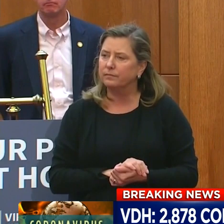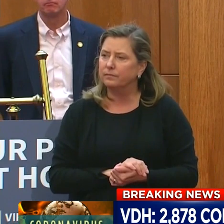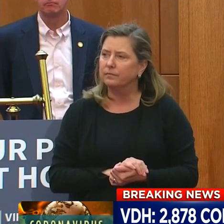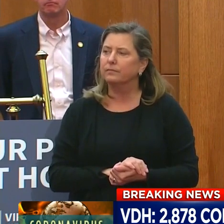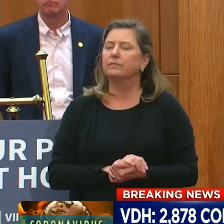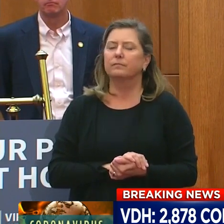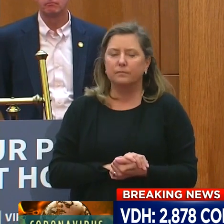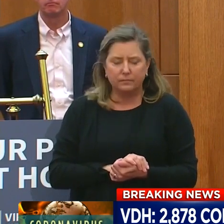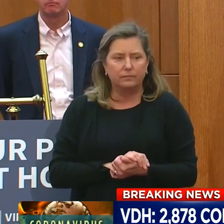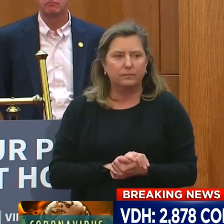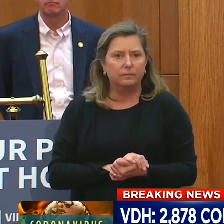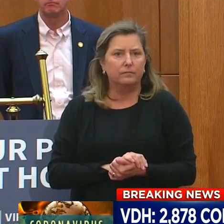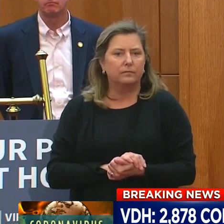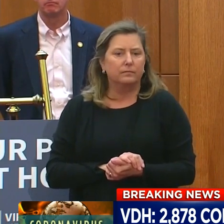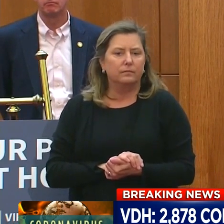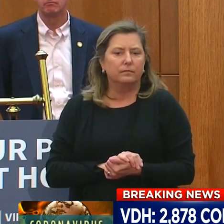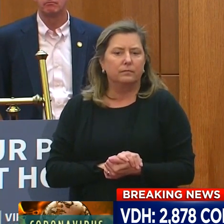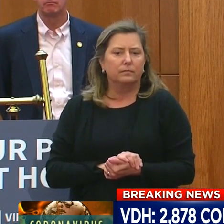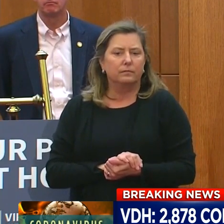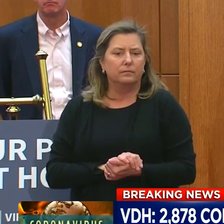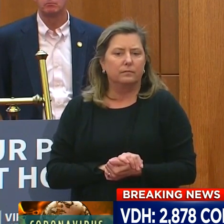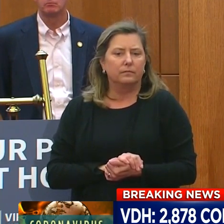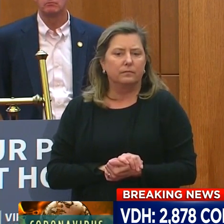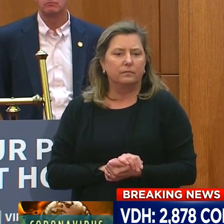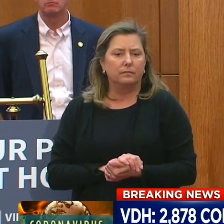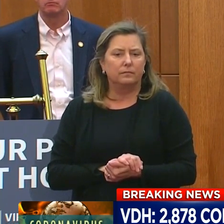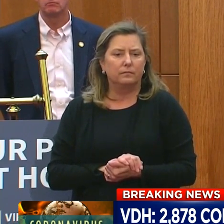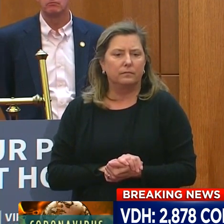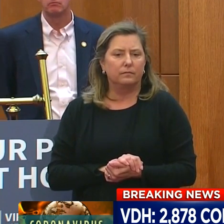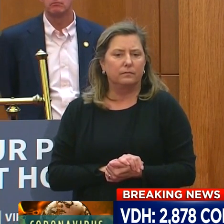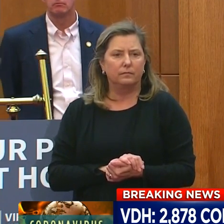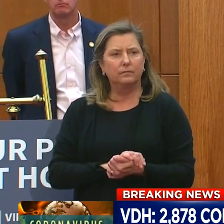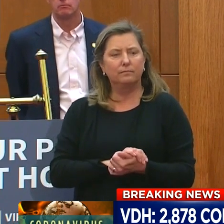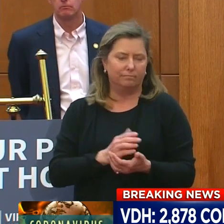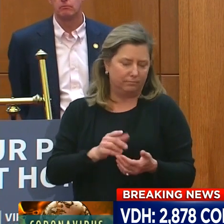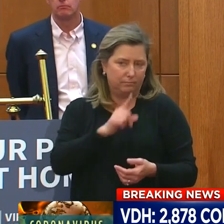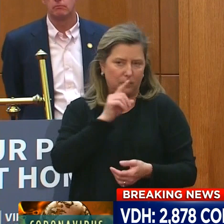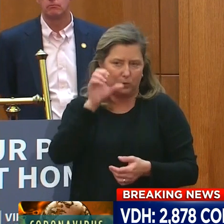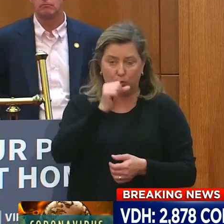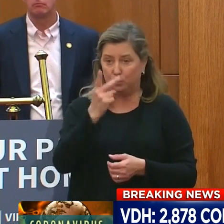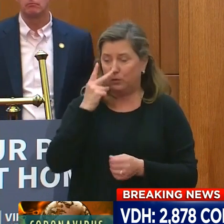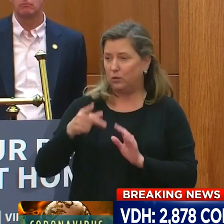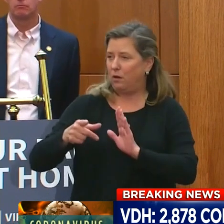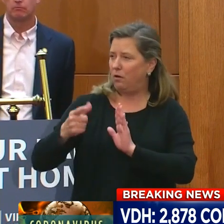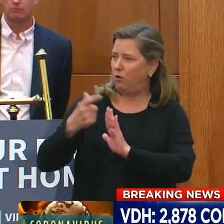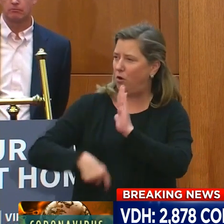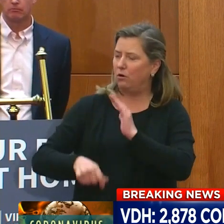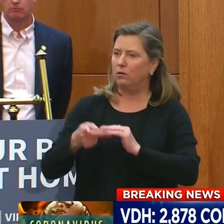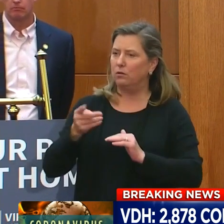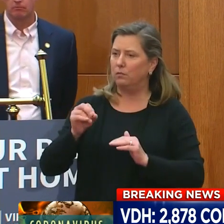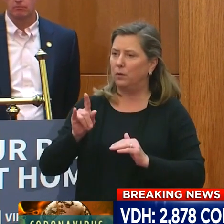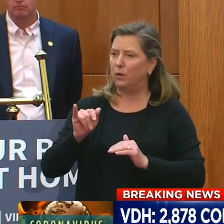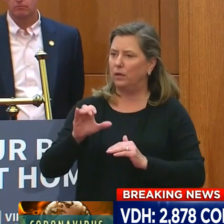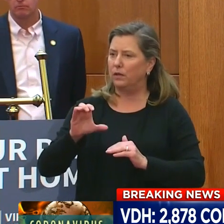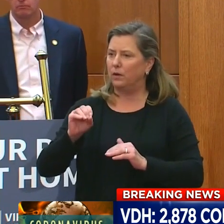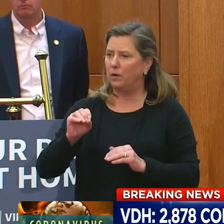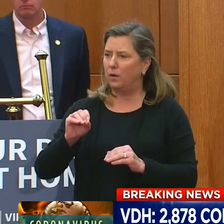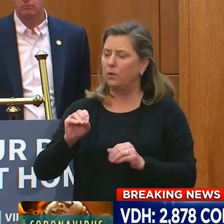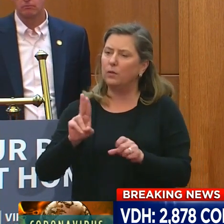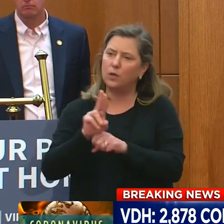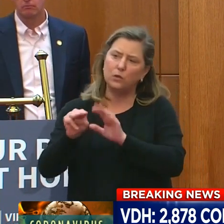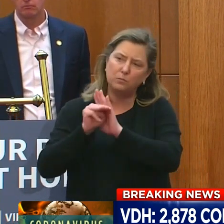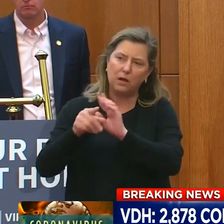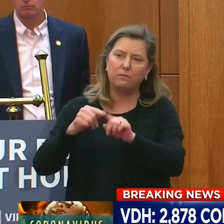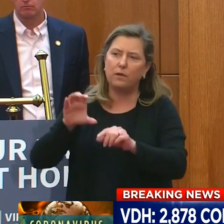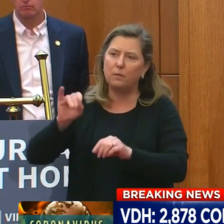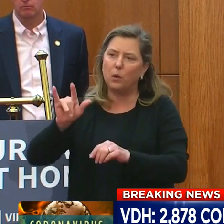Thank you, Governor. I'm sure you've seen the Politico article over the weekend that used models from Columbia University